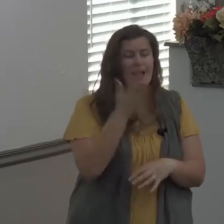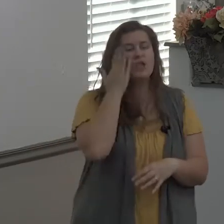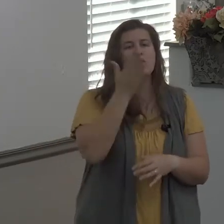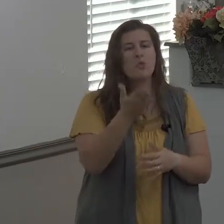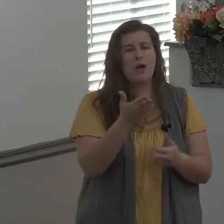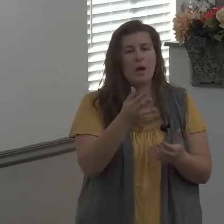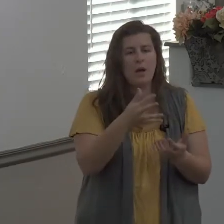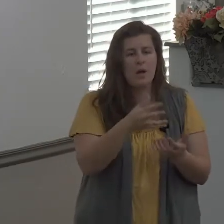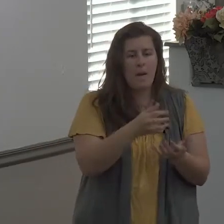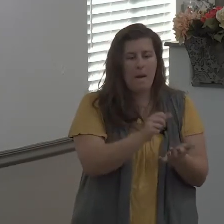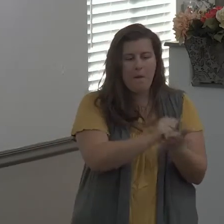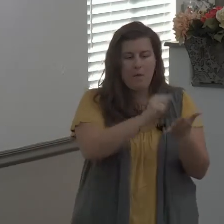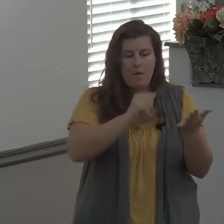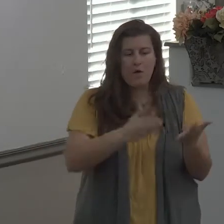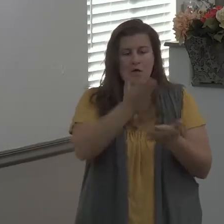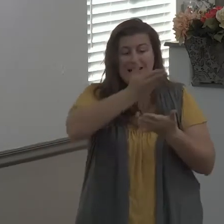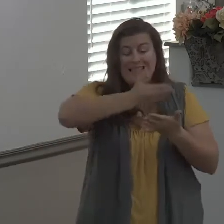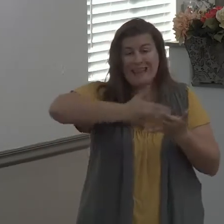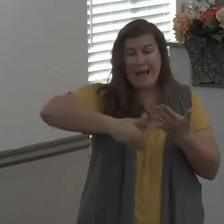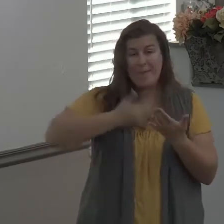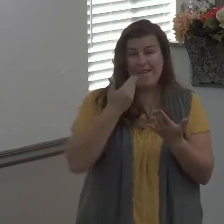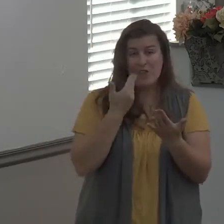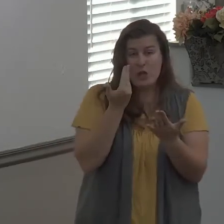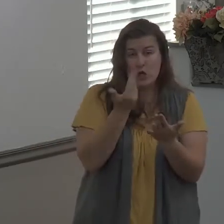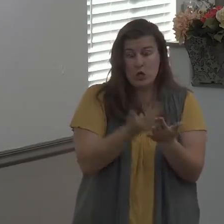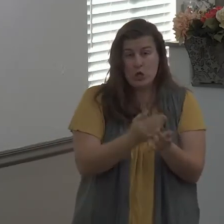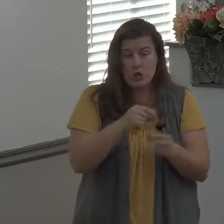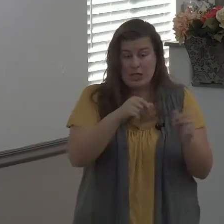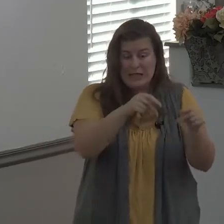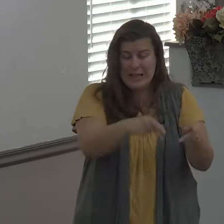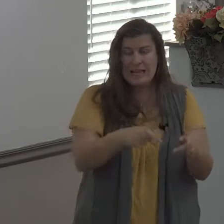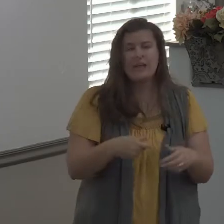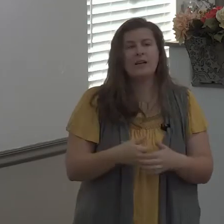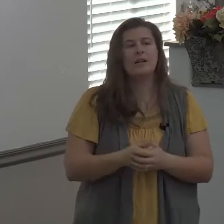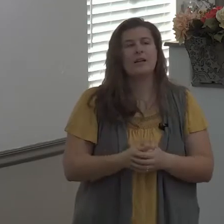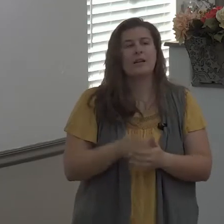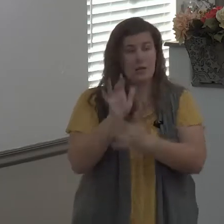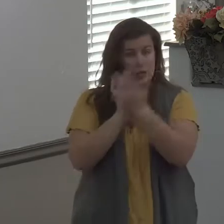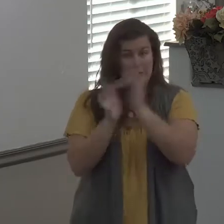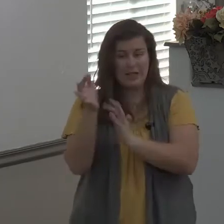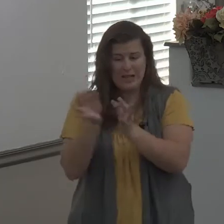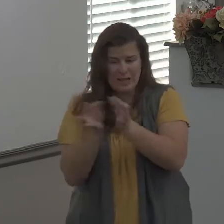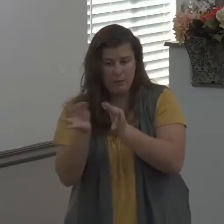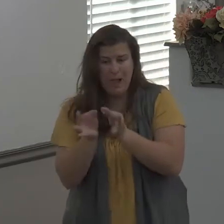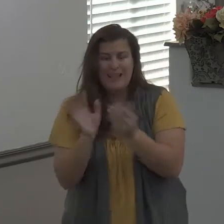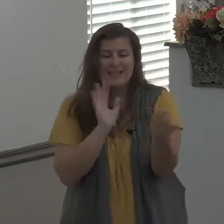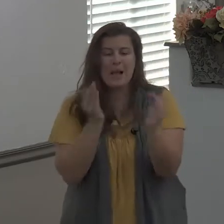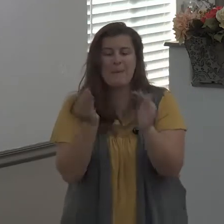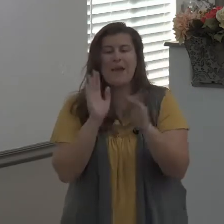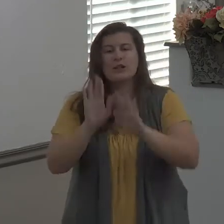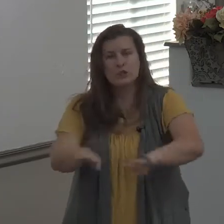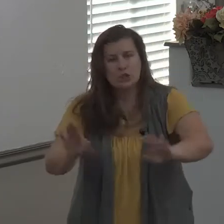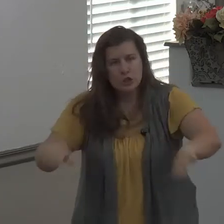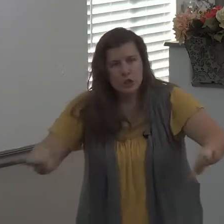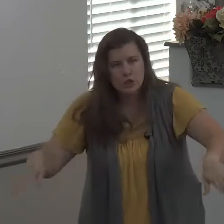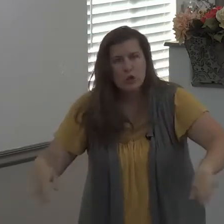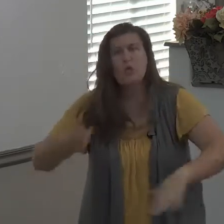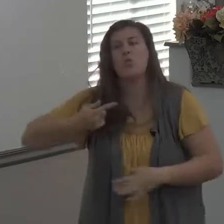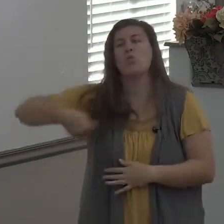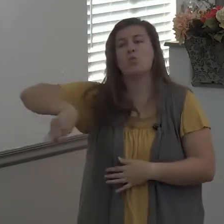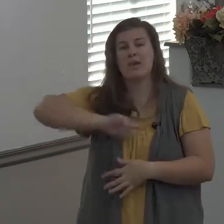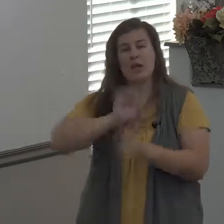said, No, I don't want you to do that, because if you do, you're gonna pull up some of the wheat. You're gonna pull up some of